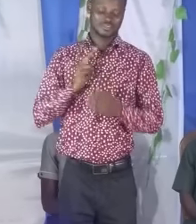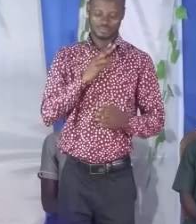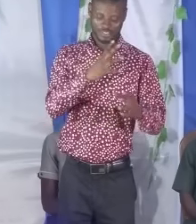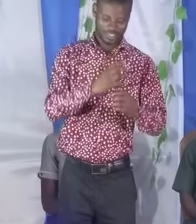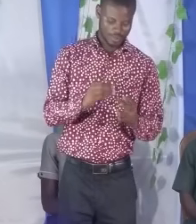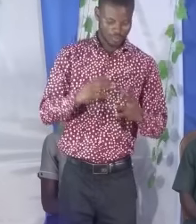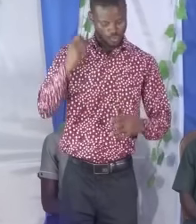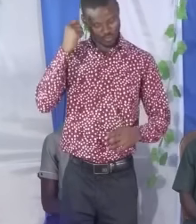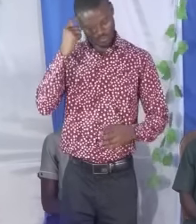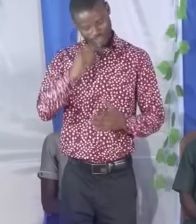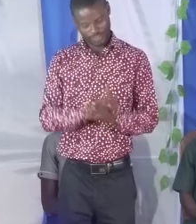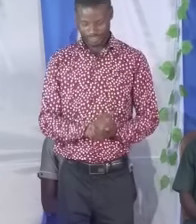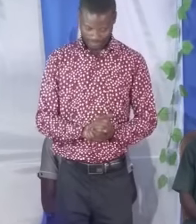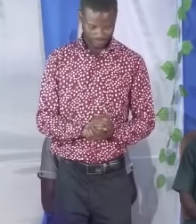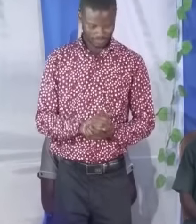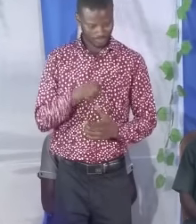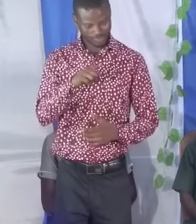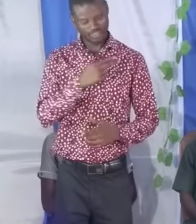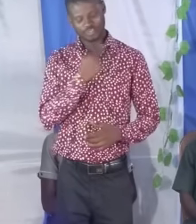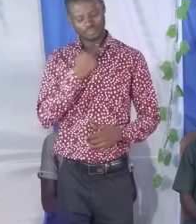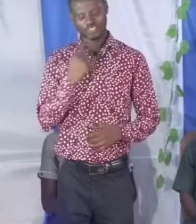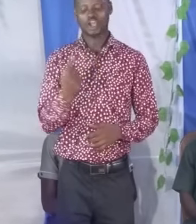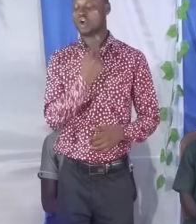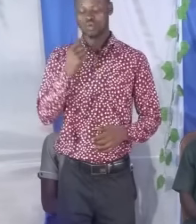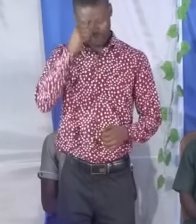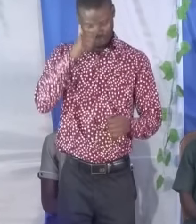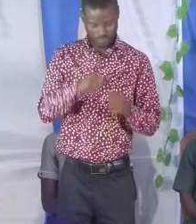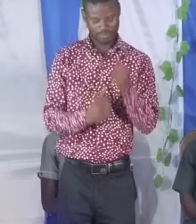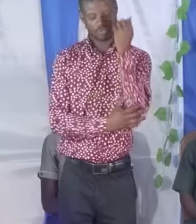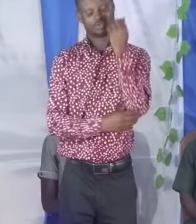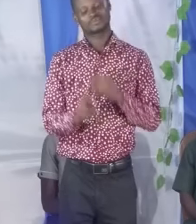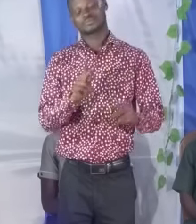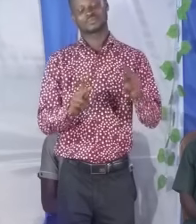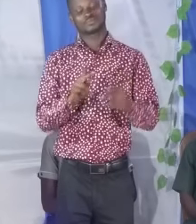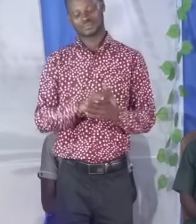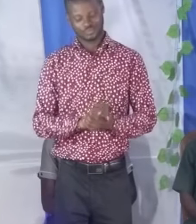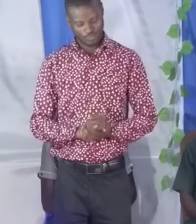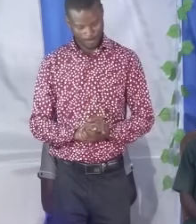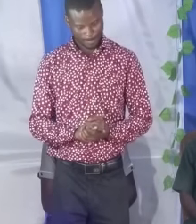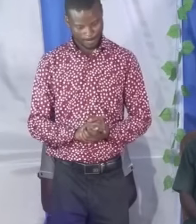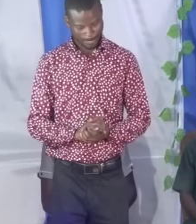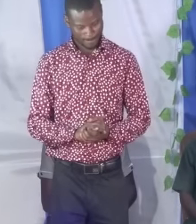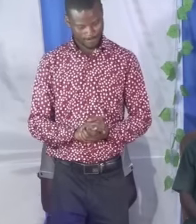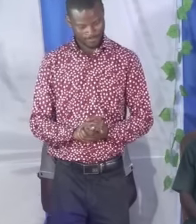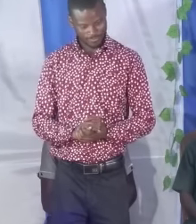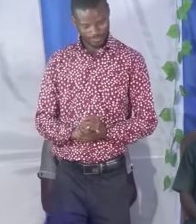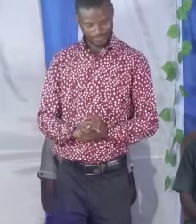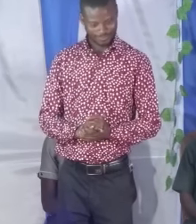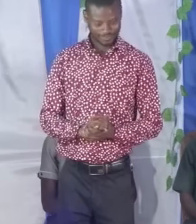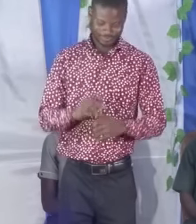wo se wo preacher no kaya here for orofo o tie me Paul say